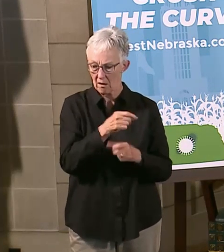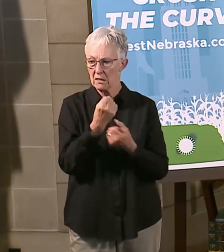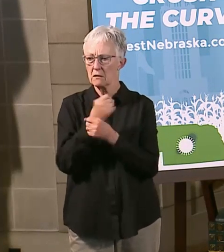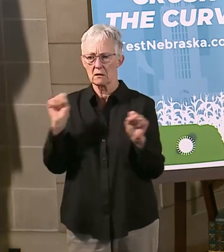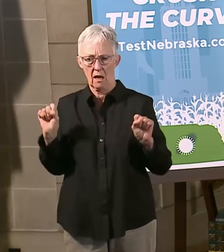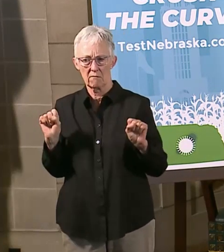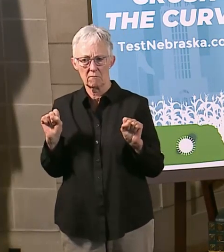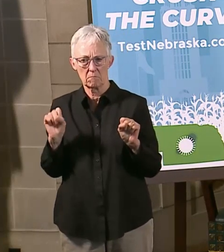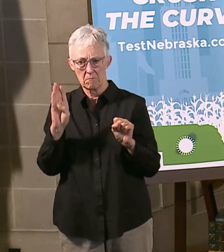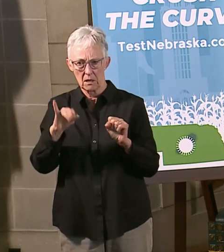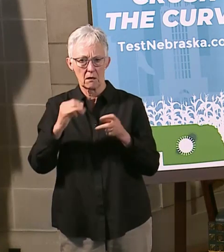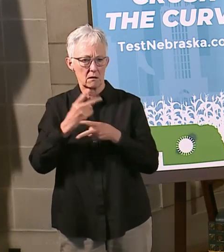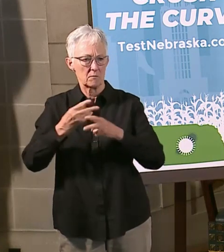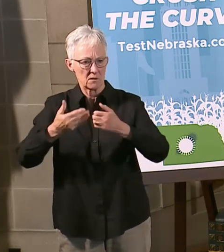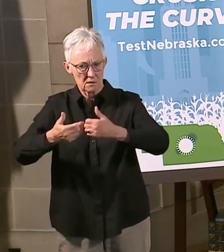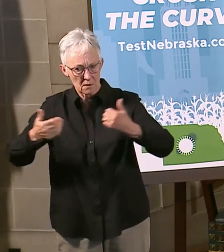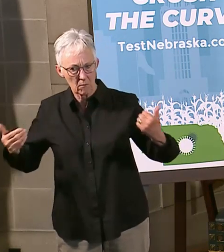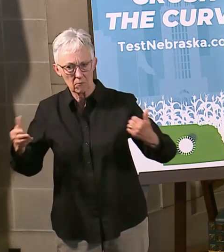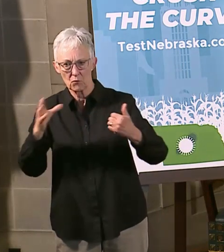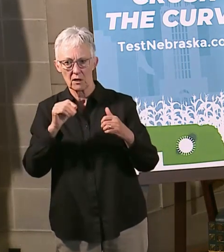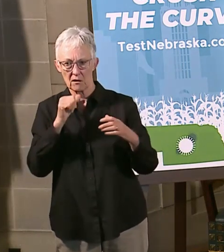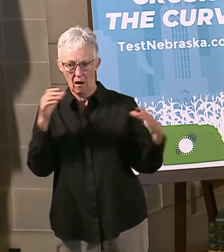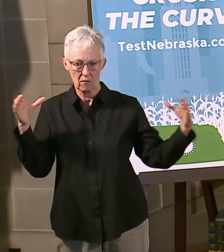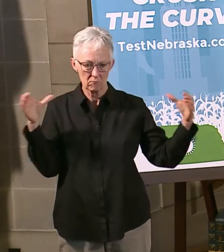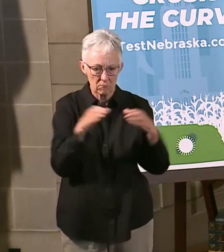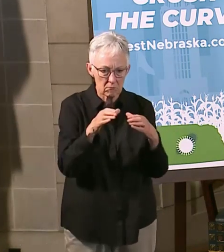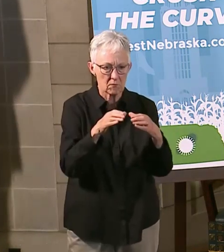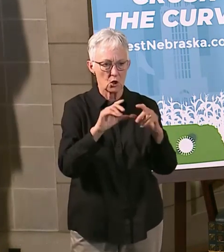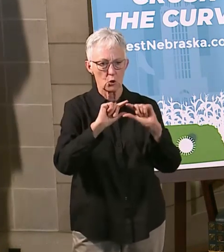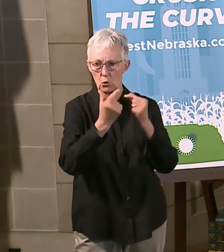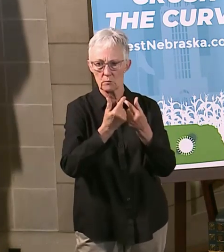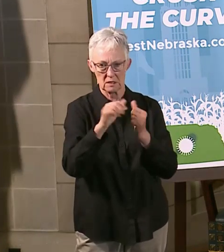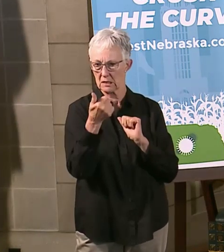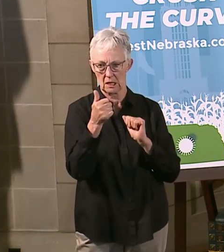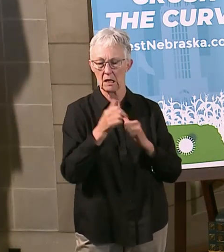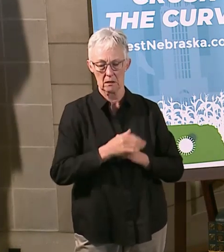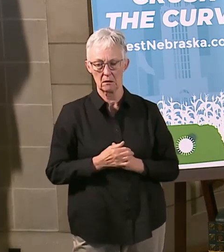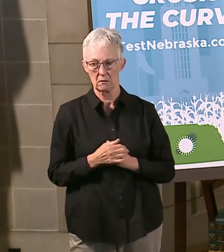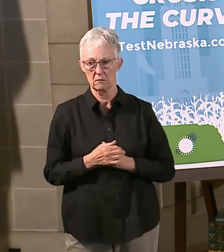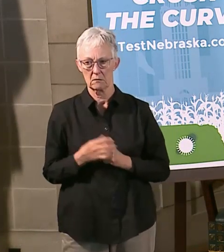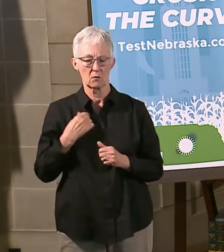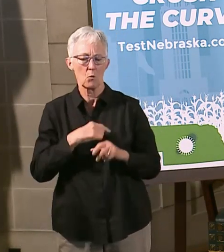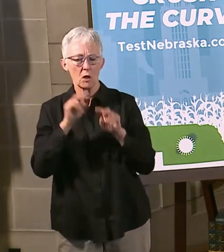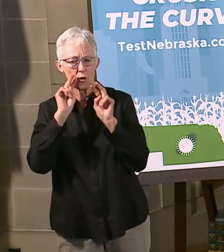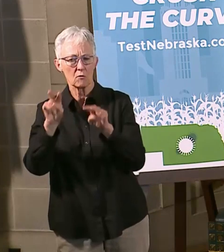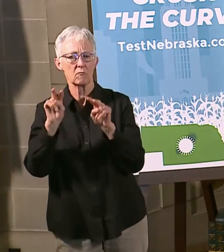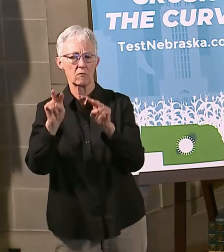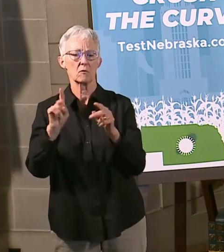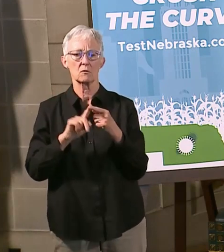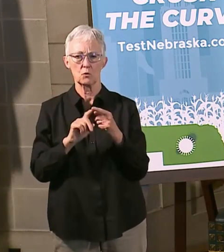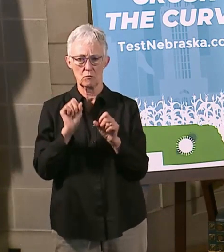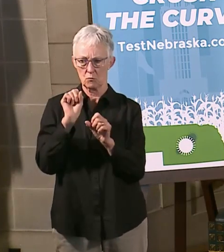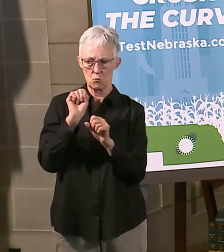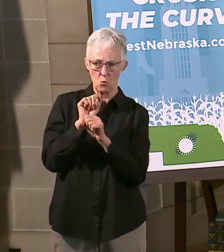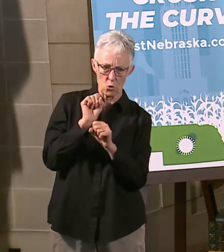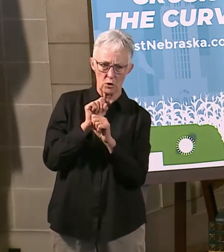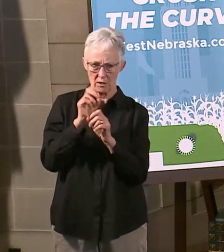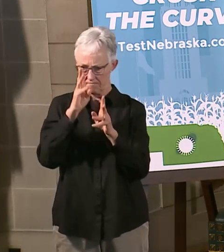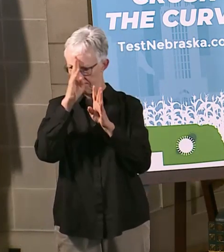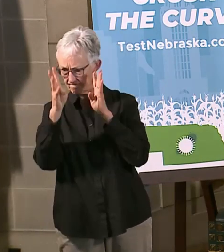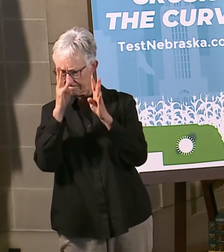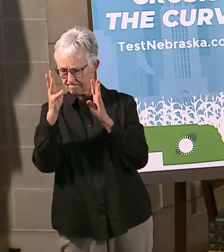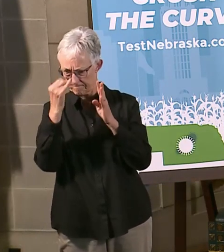finalizing that task force with a couple of growers. And we look forward to working through that and making sure that we have the protocols